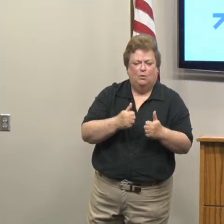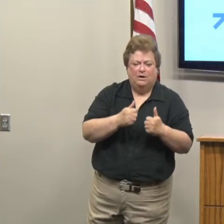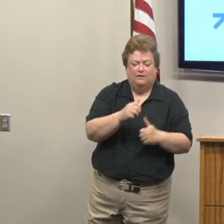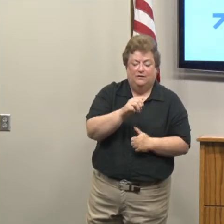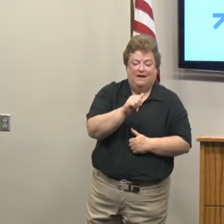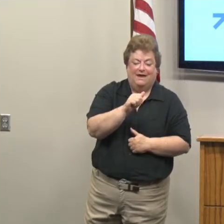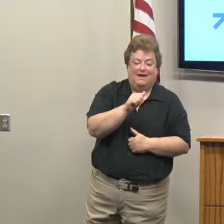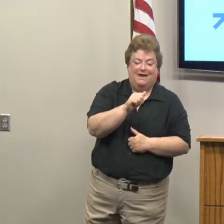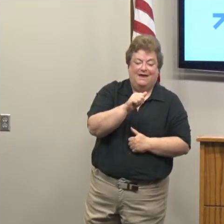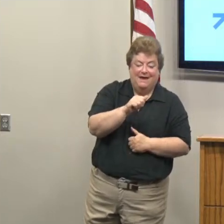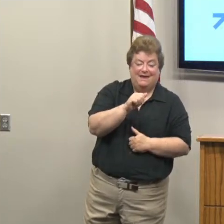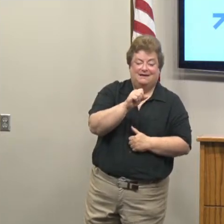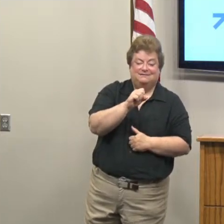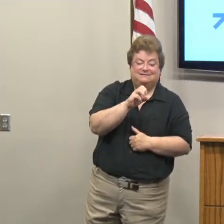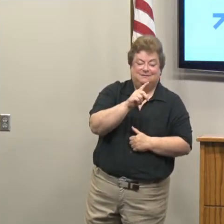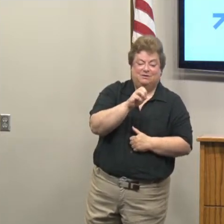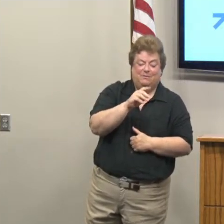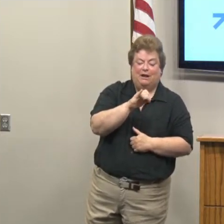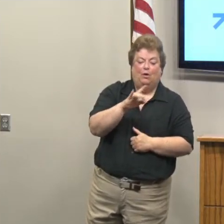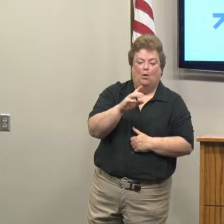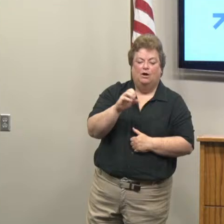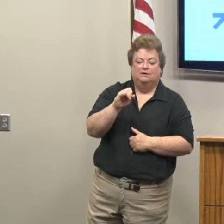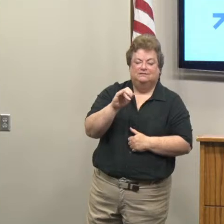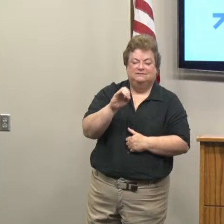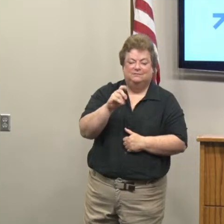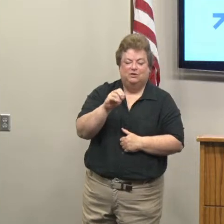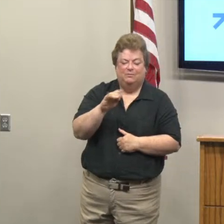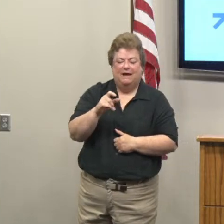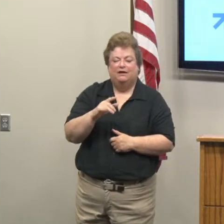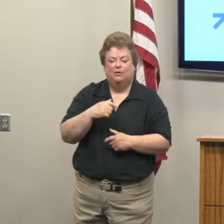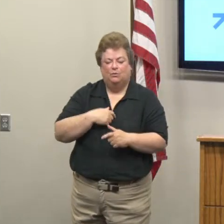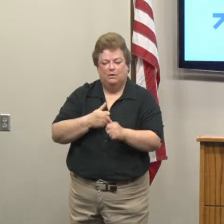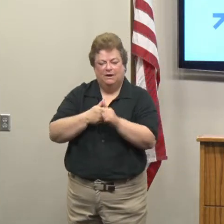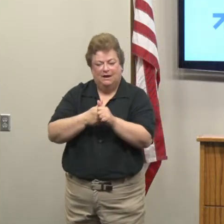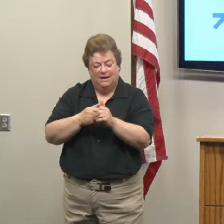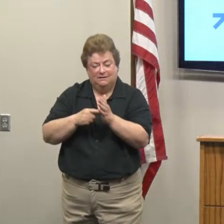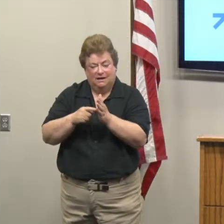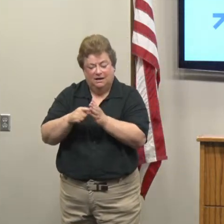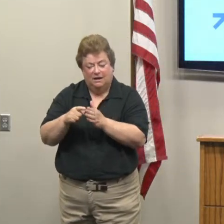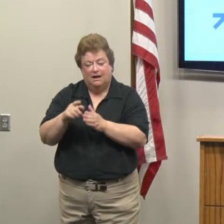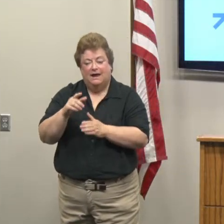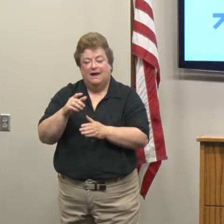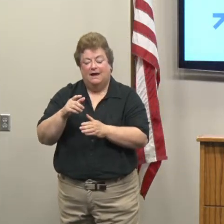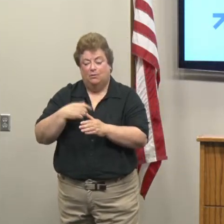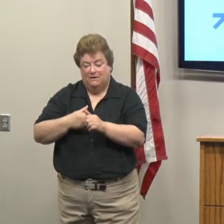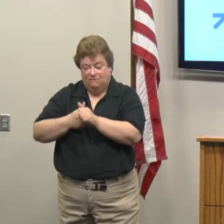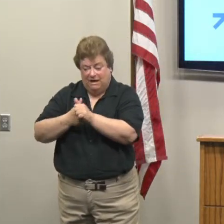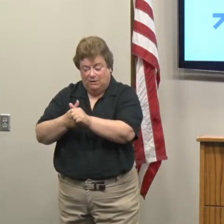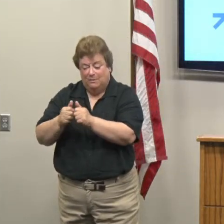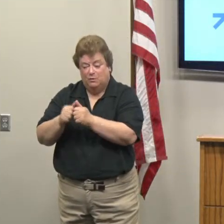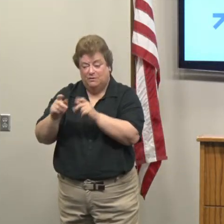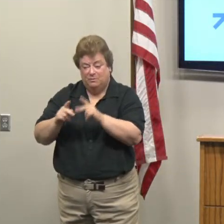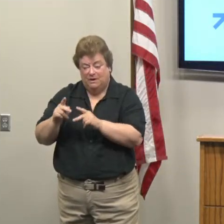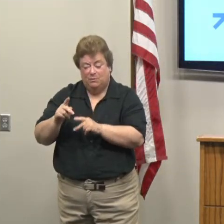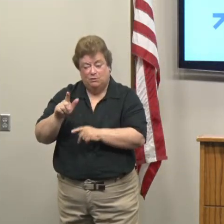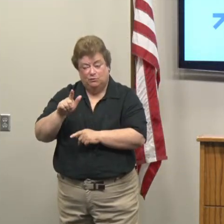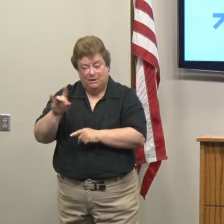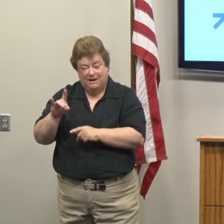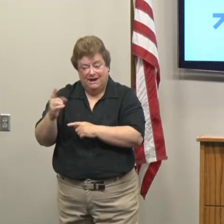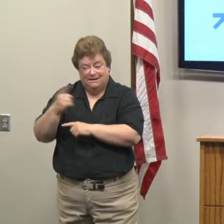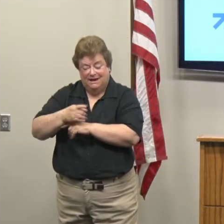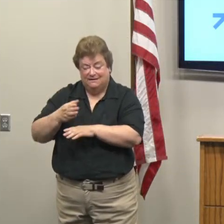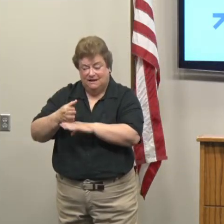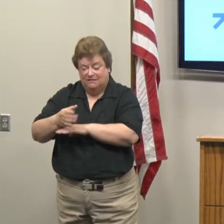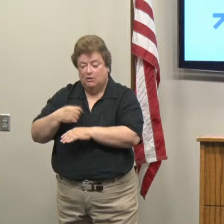or asymptomatic. Contact tracers follow up with people 28 days after their lab report date and ask about their